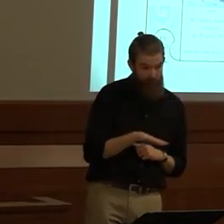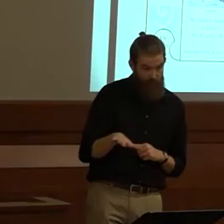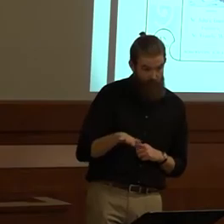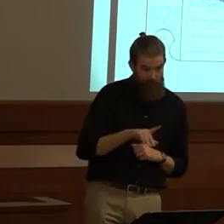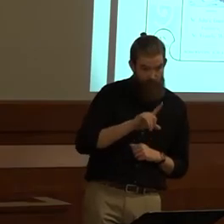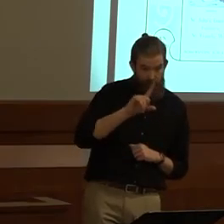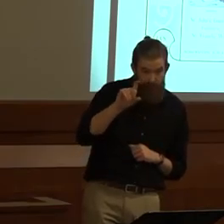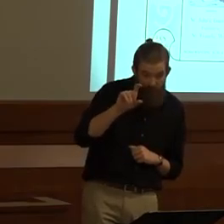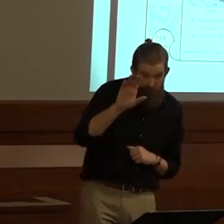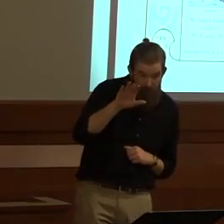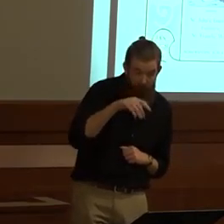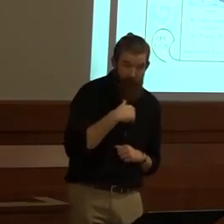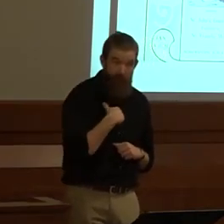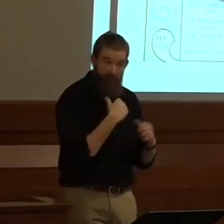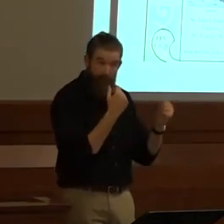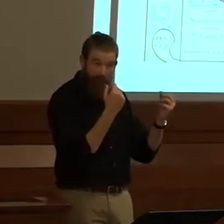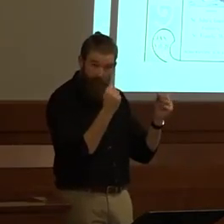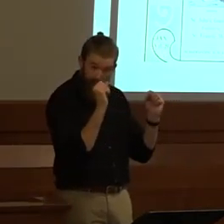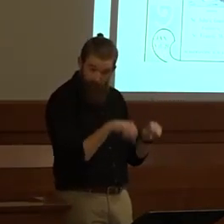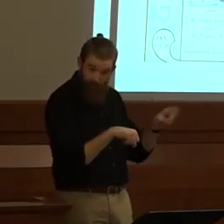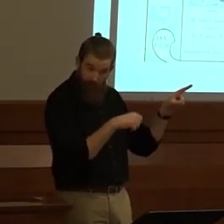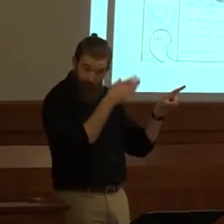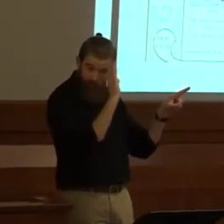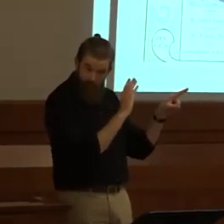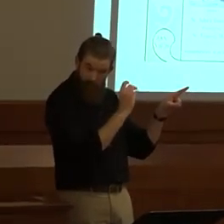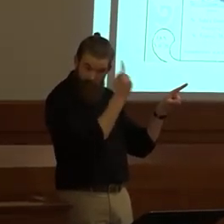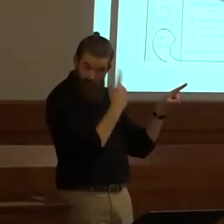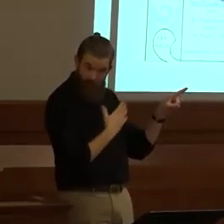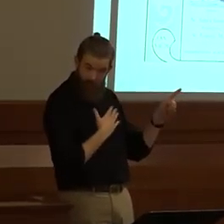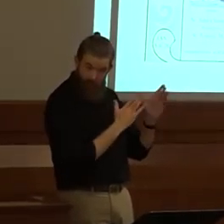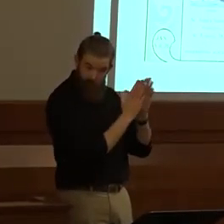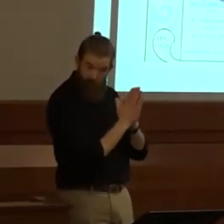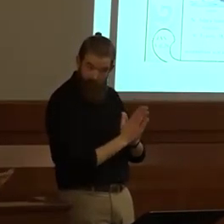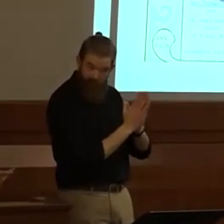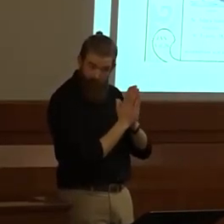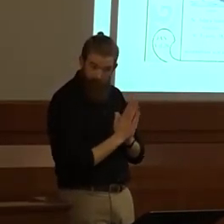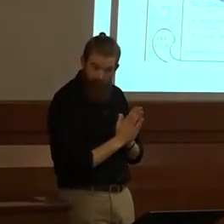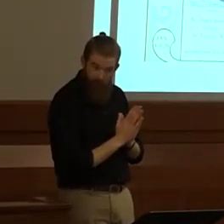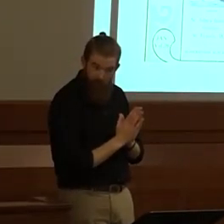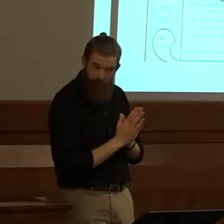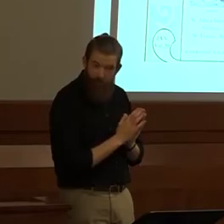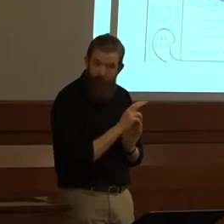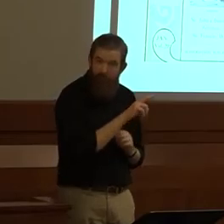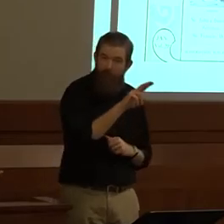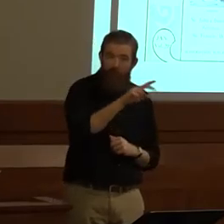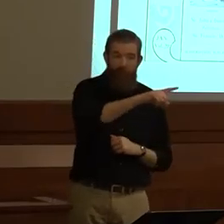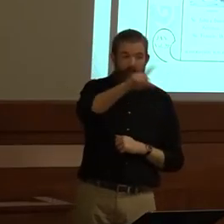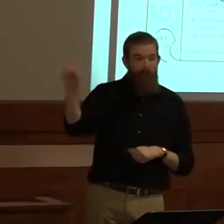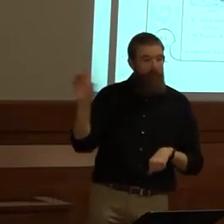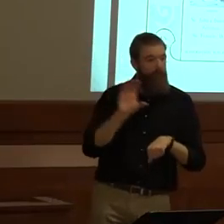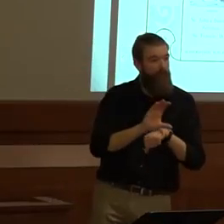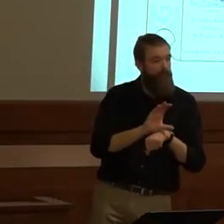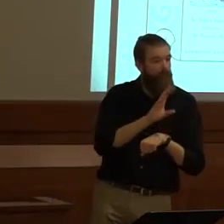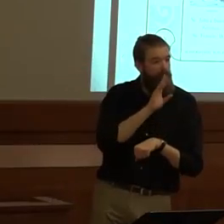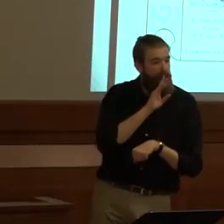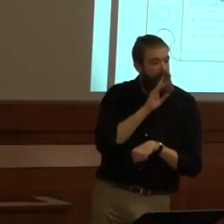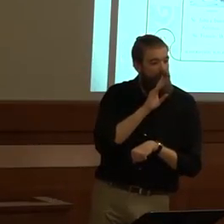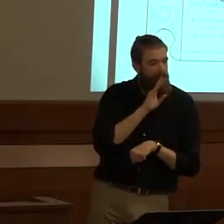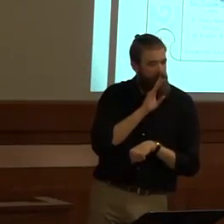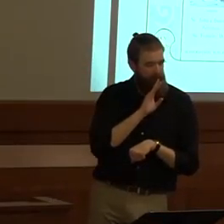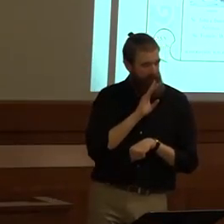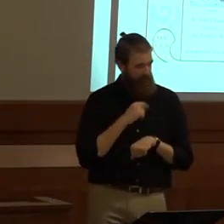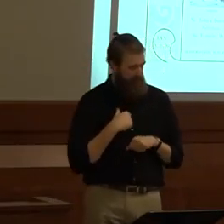So, because everybody in the church was hearing, and all the language of the church was oral, so how could God understand